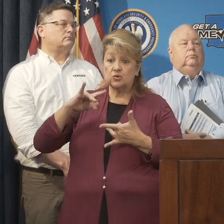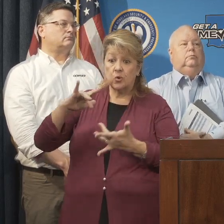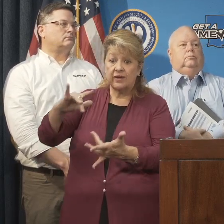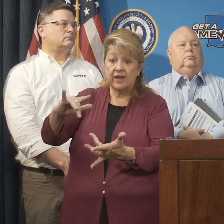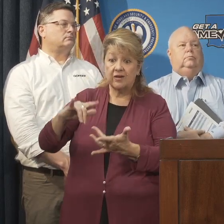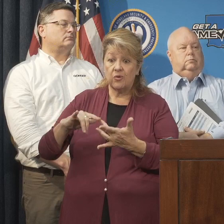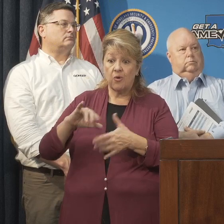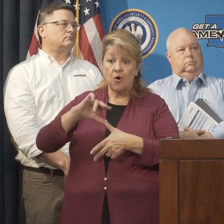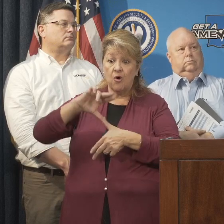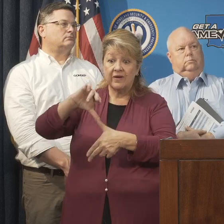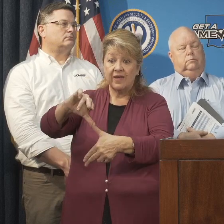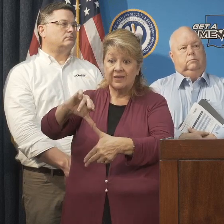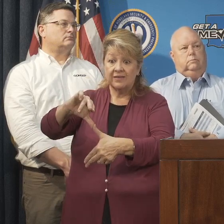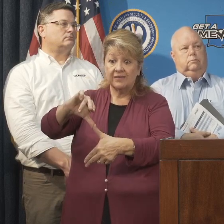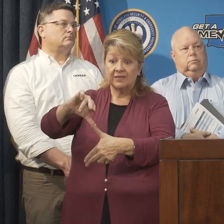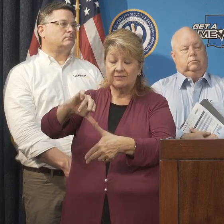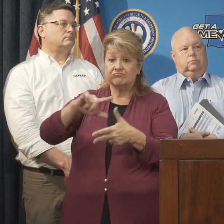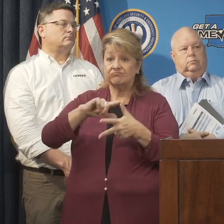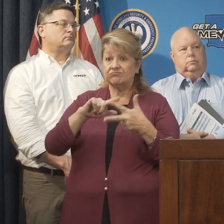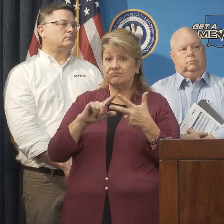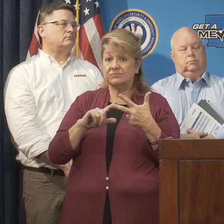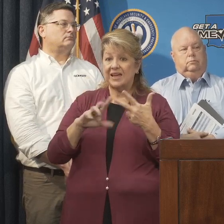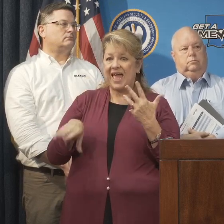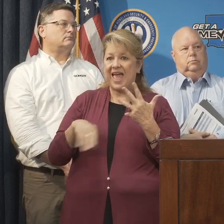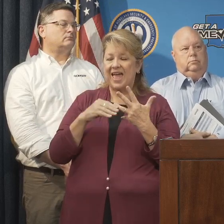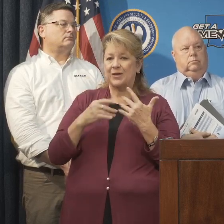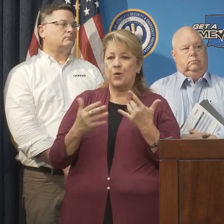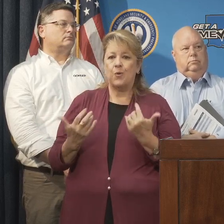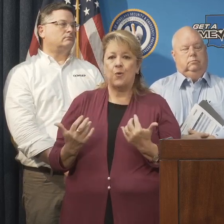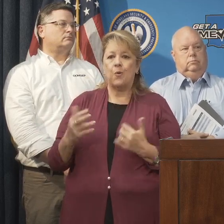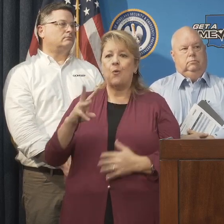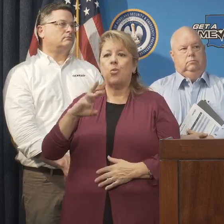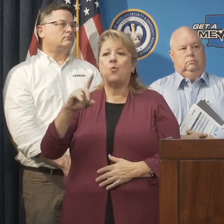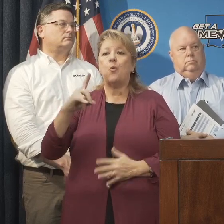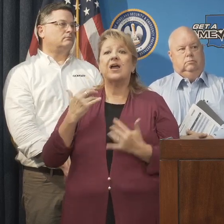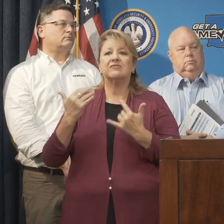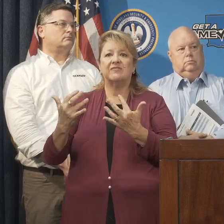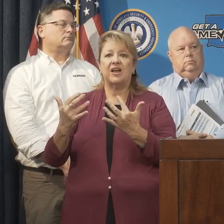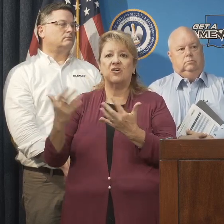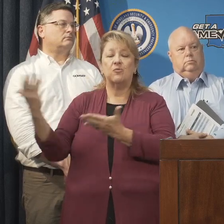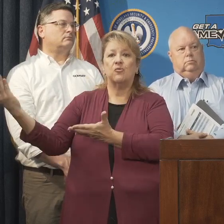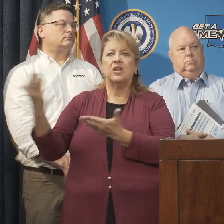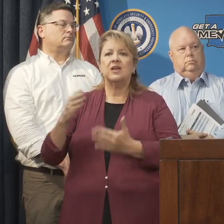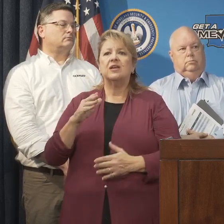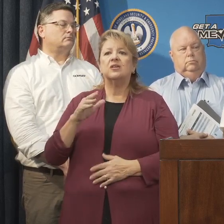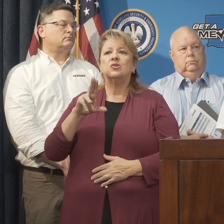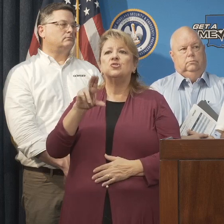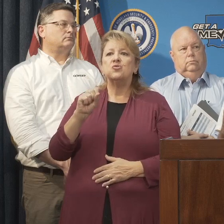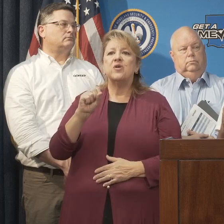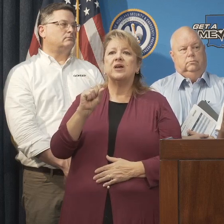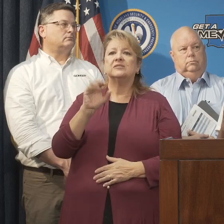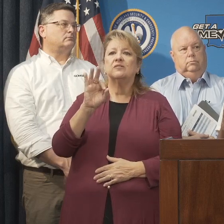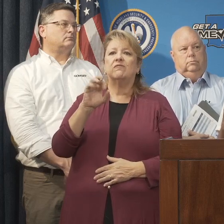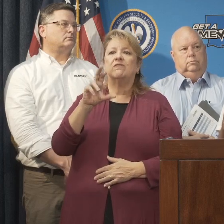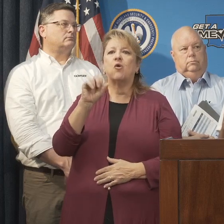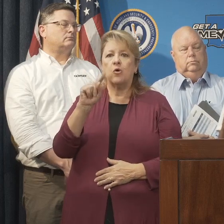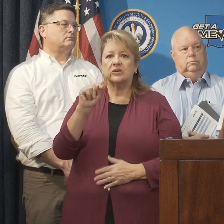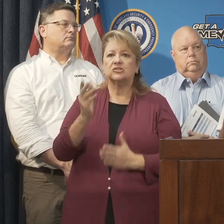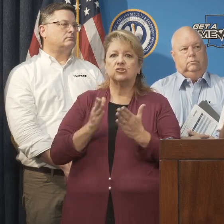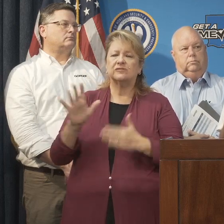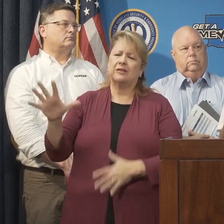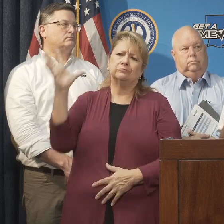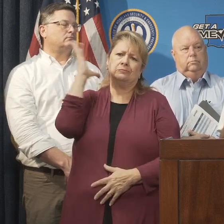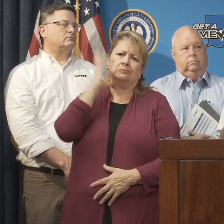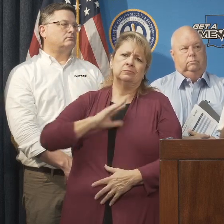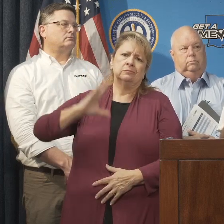start adding to that wildfire scenarios and bring in the U.S. Forest Service to help us because they have so much experience